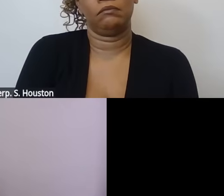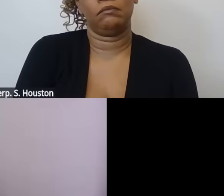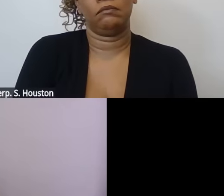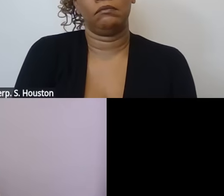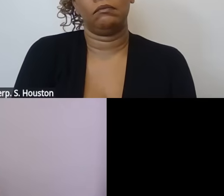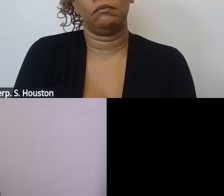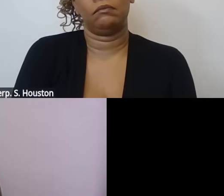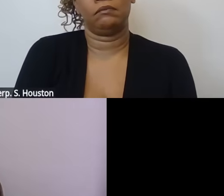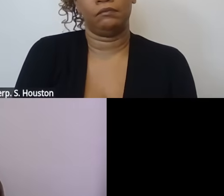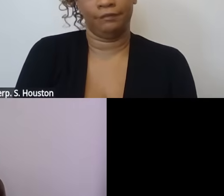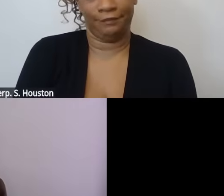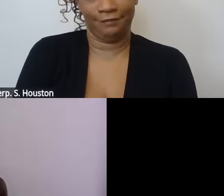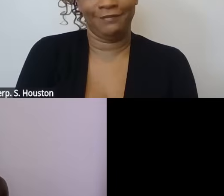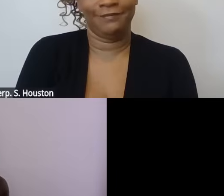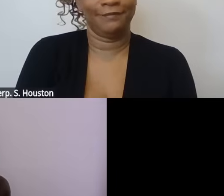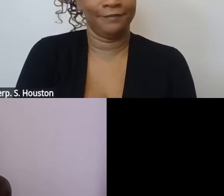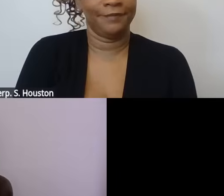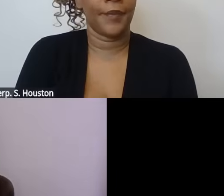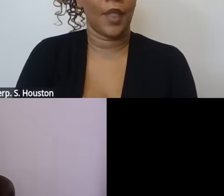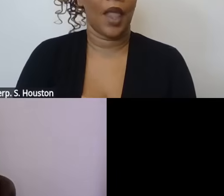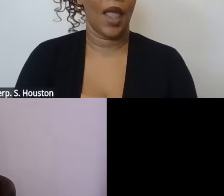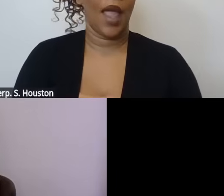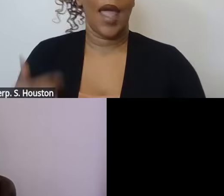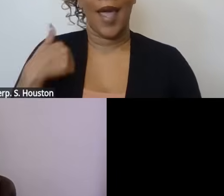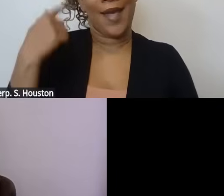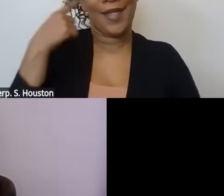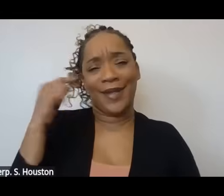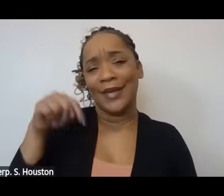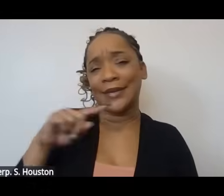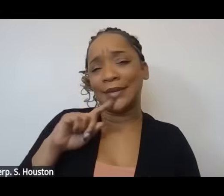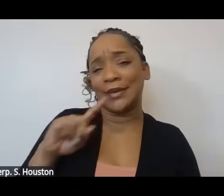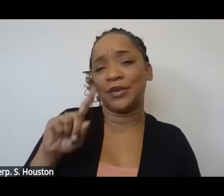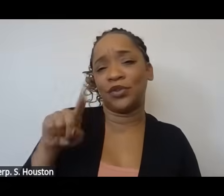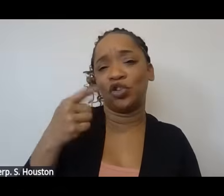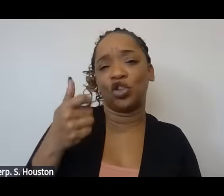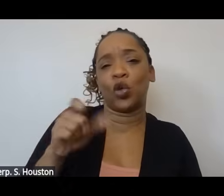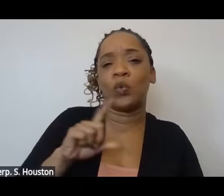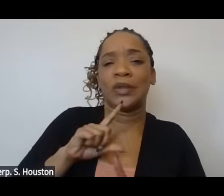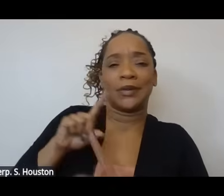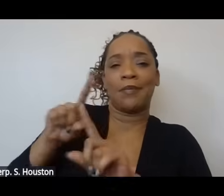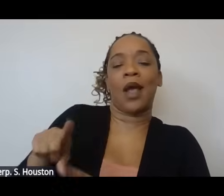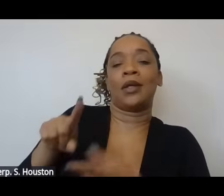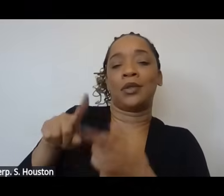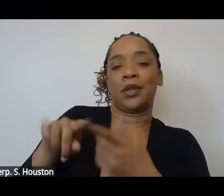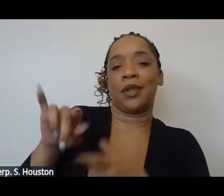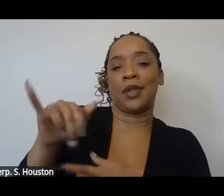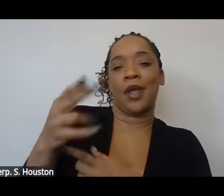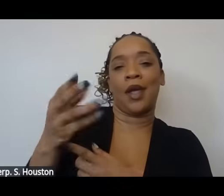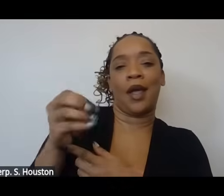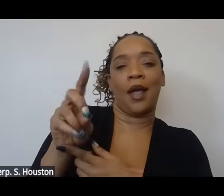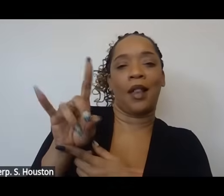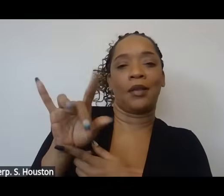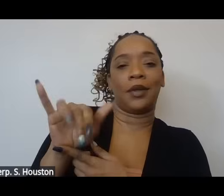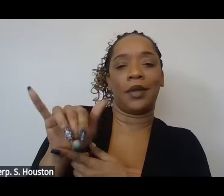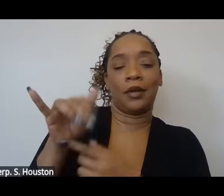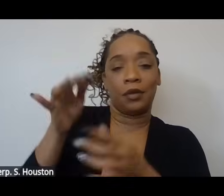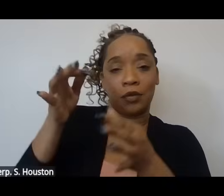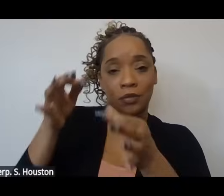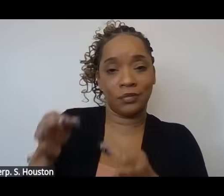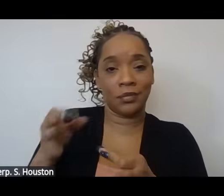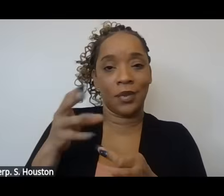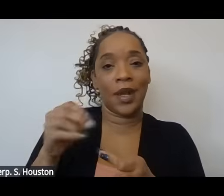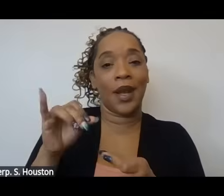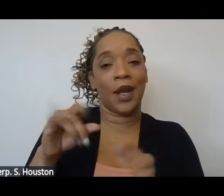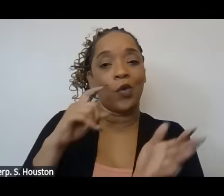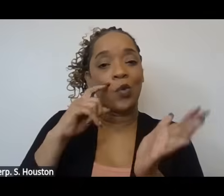a response to the holiday decision. And it recognizes what Holiday also